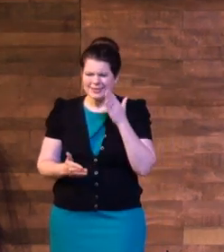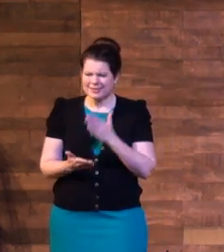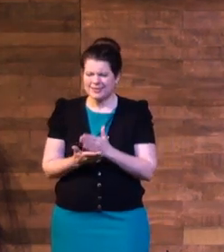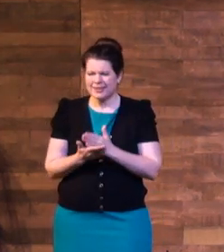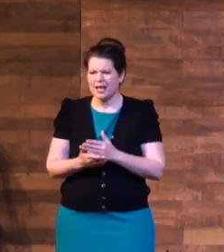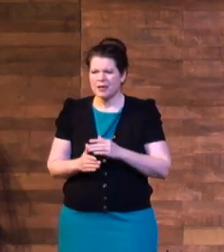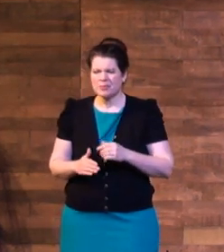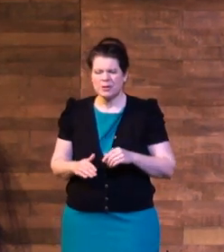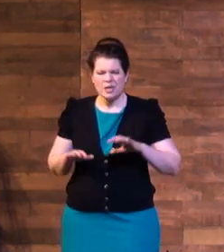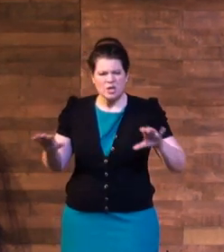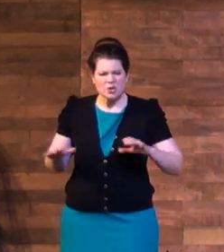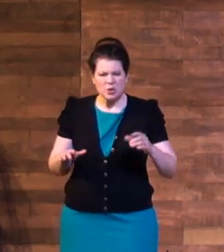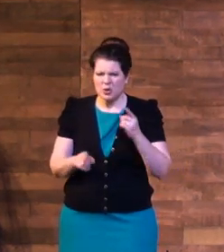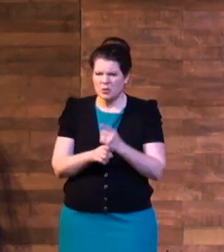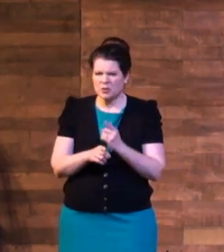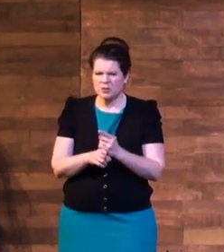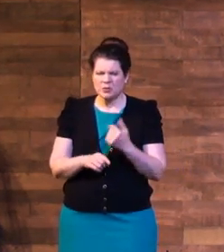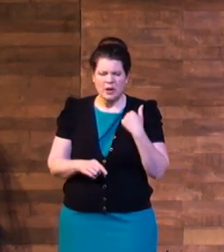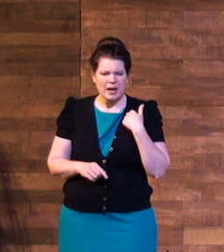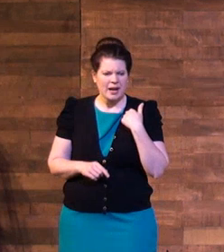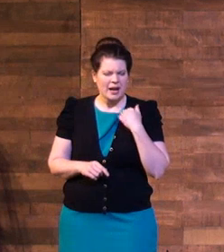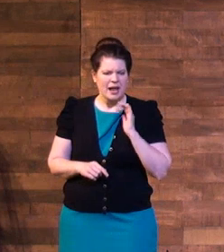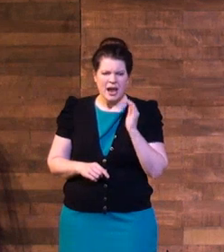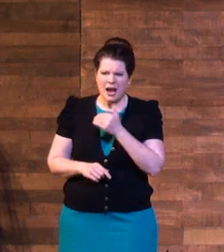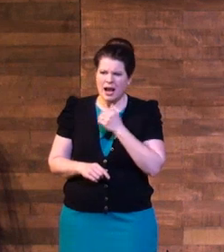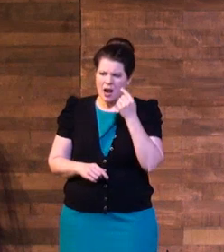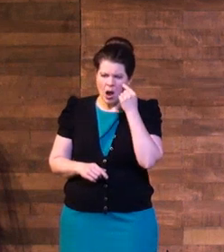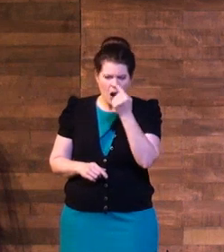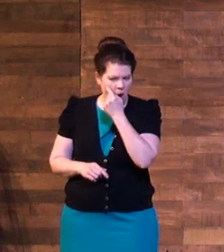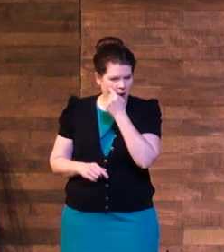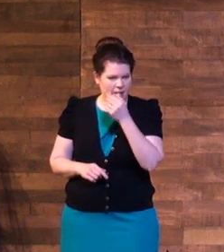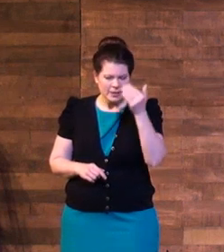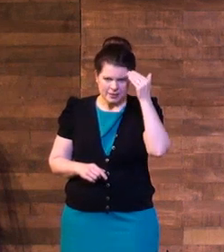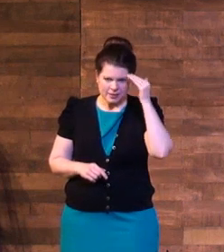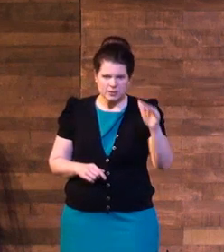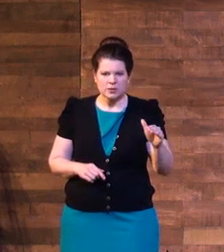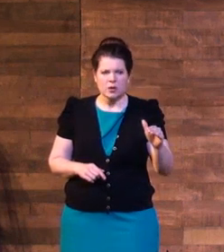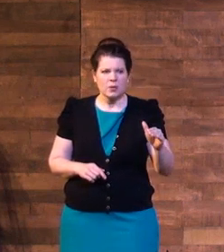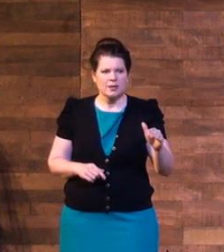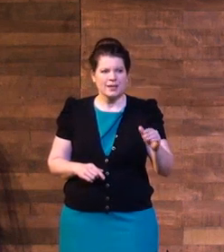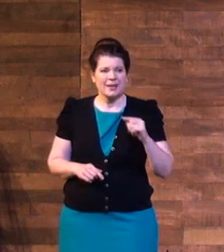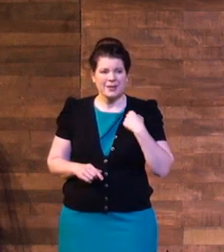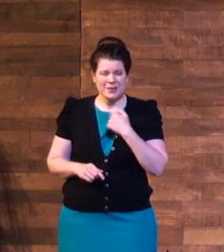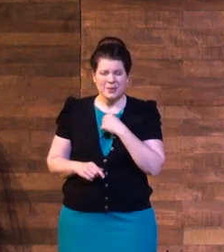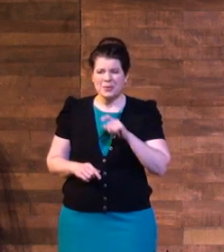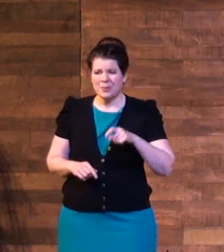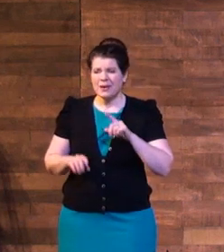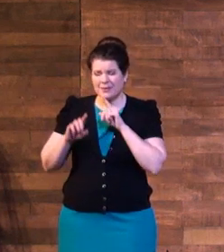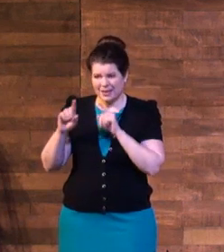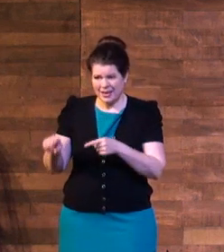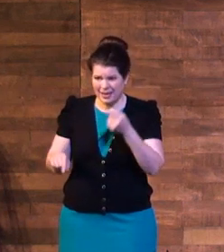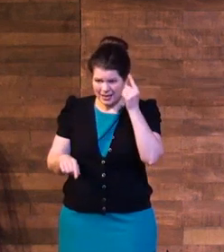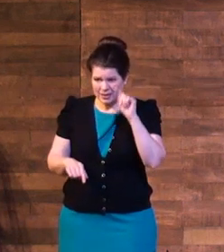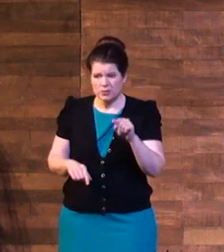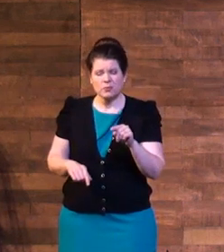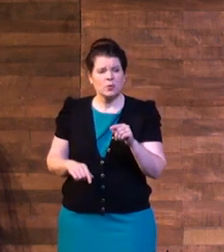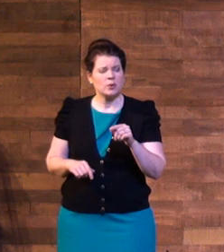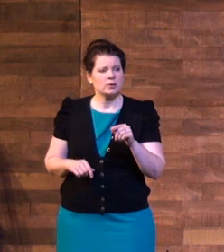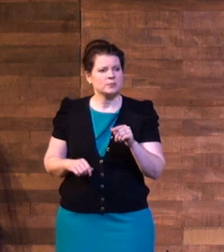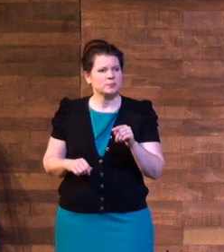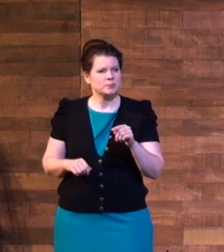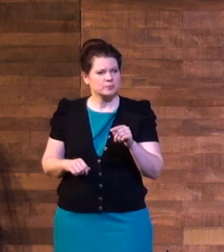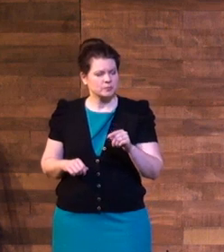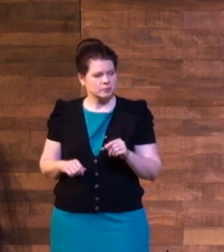it? And I don't have an answer for you so much as I have something that was on my heart that I'll share here. And something that happens a